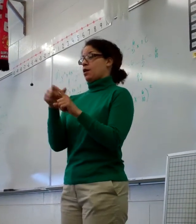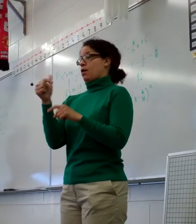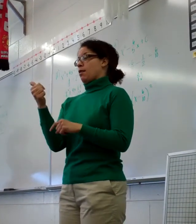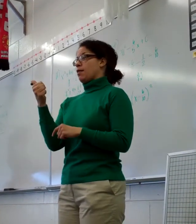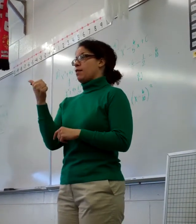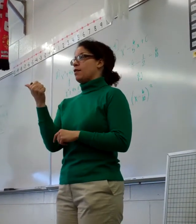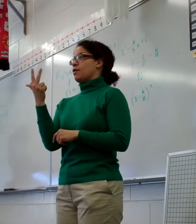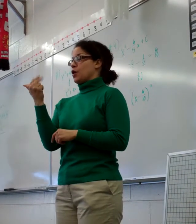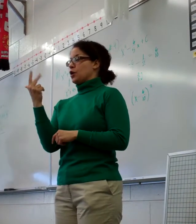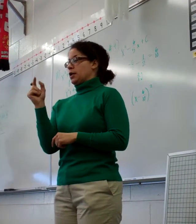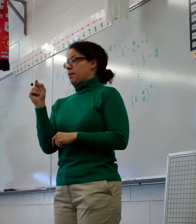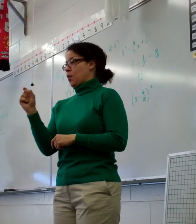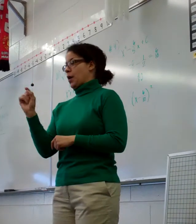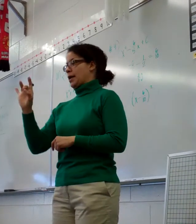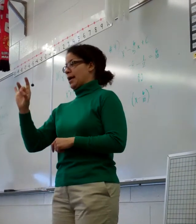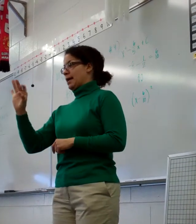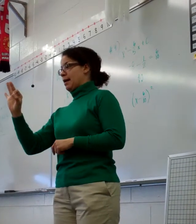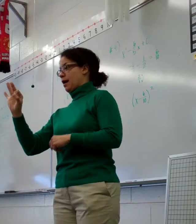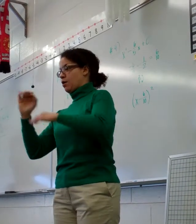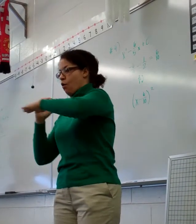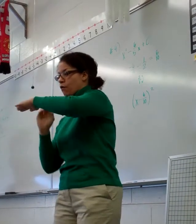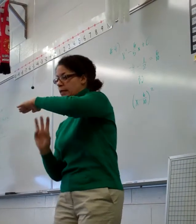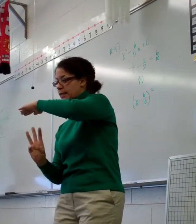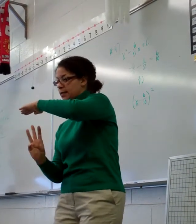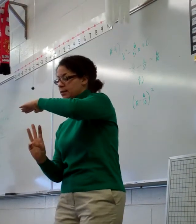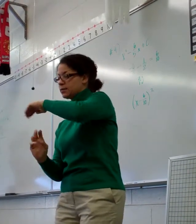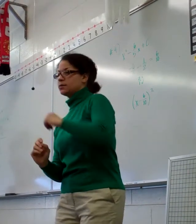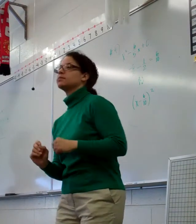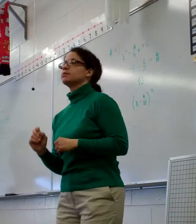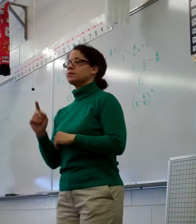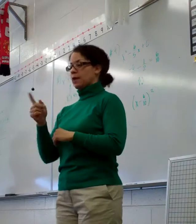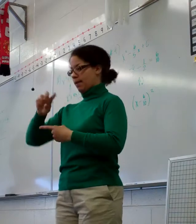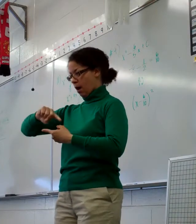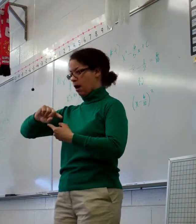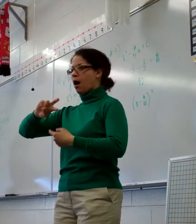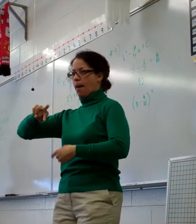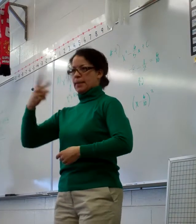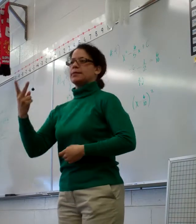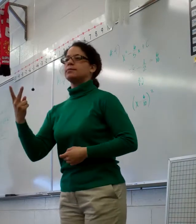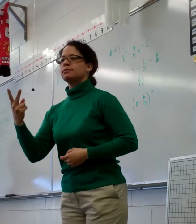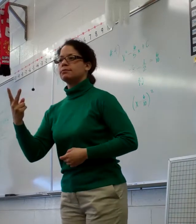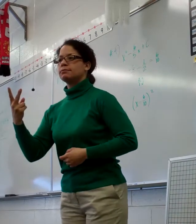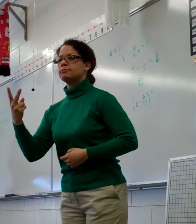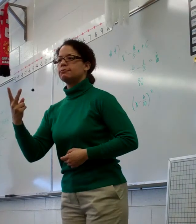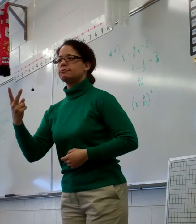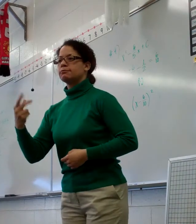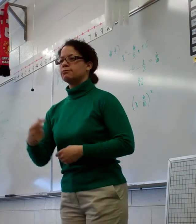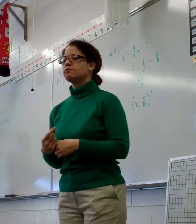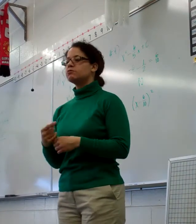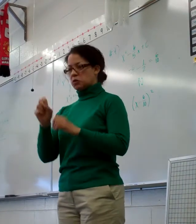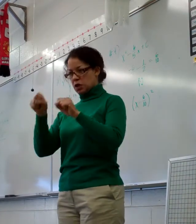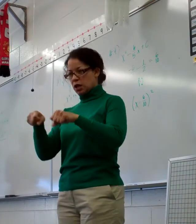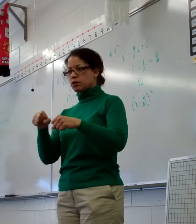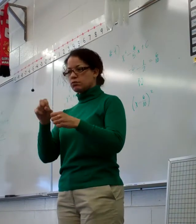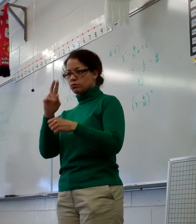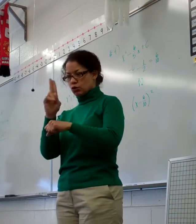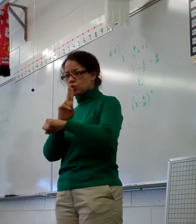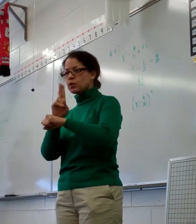6, and 1 minus 13.89 over 6. Use your calculator at this point, okay?